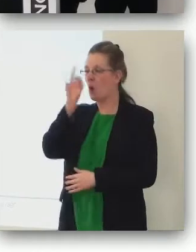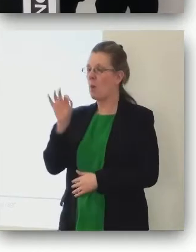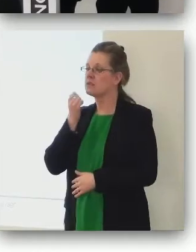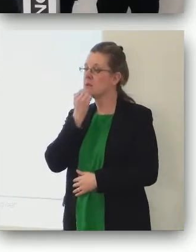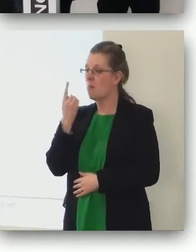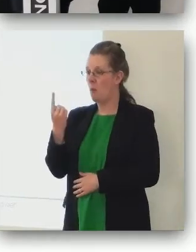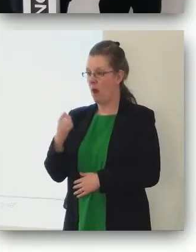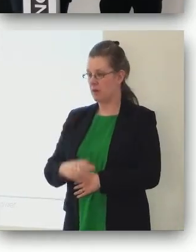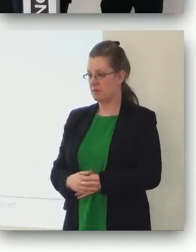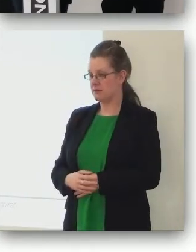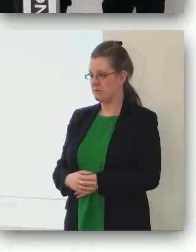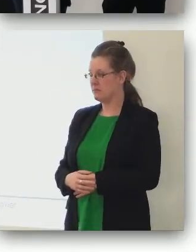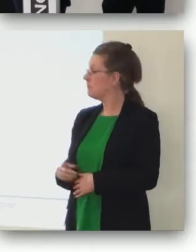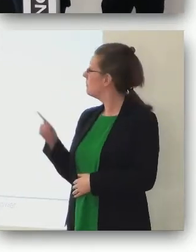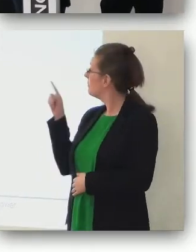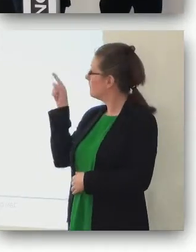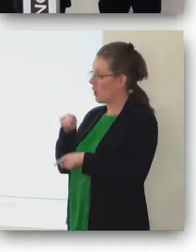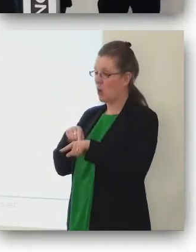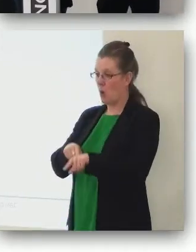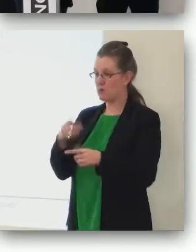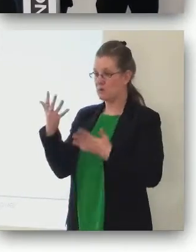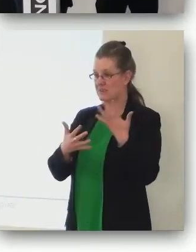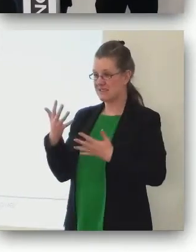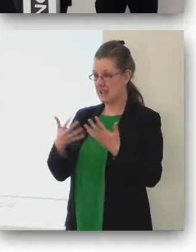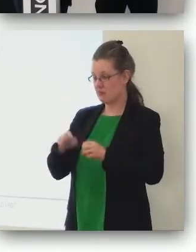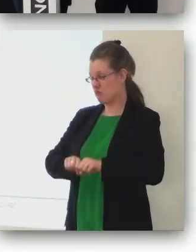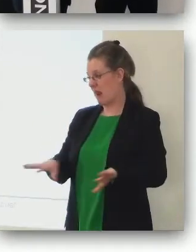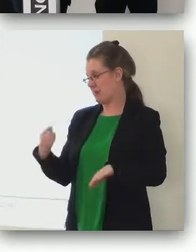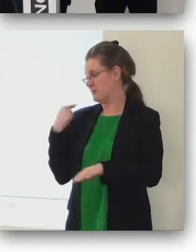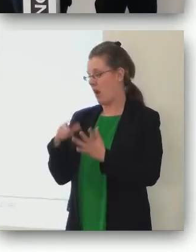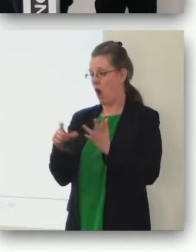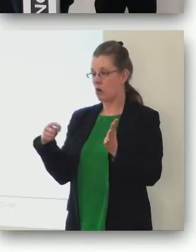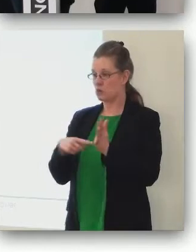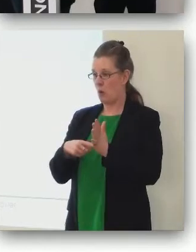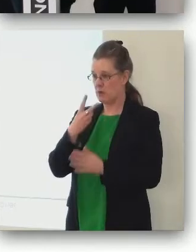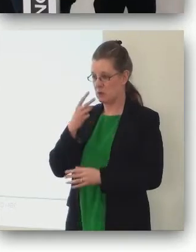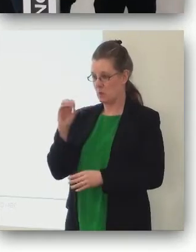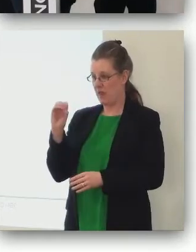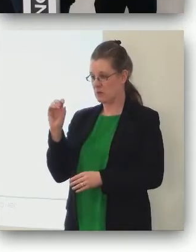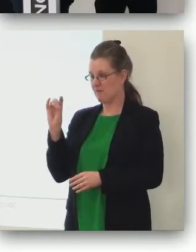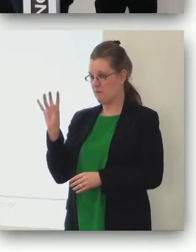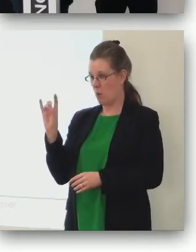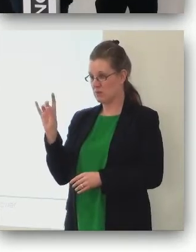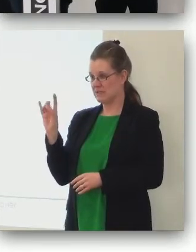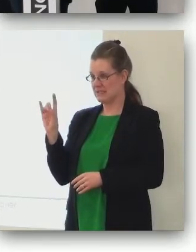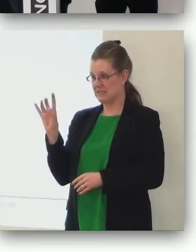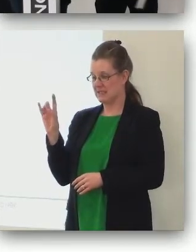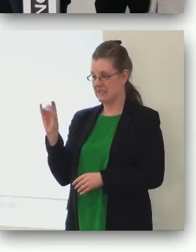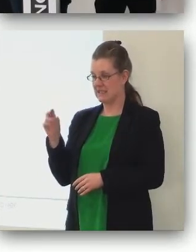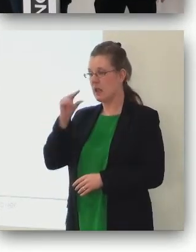1. According to stats released in October 2014, is